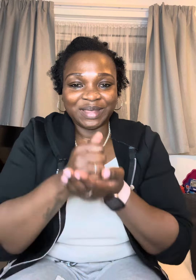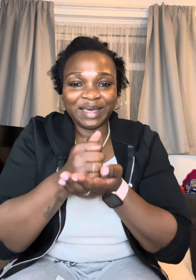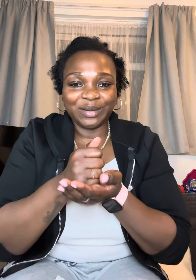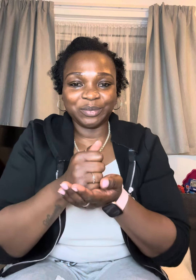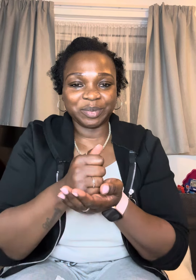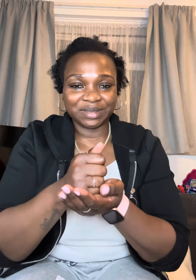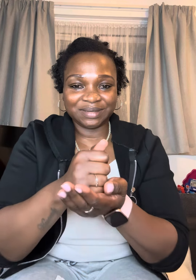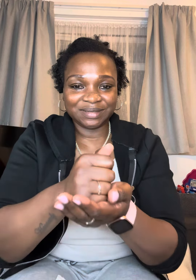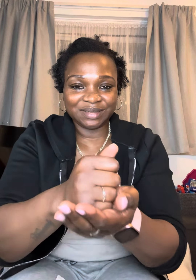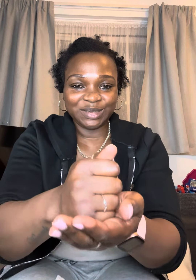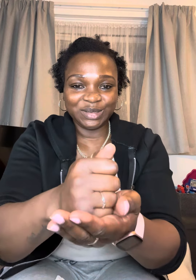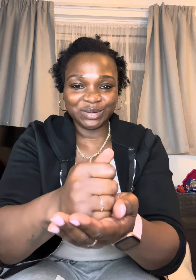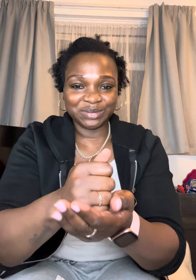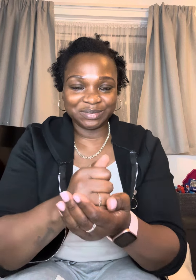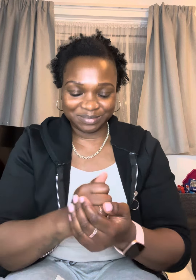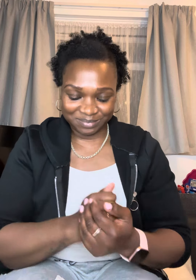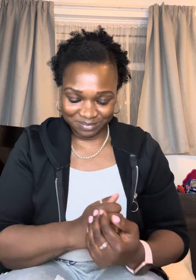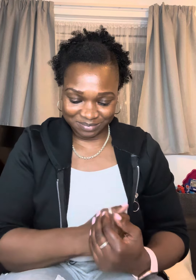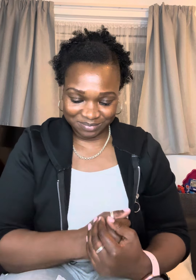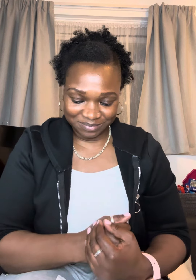help you,